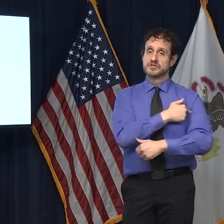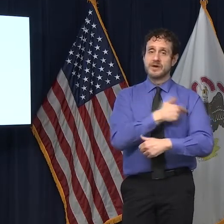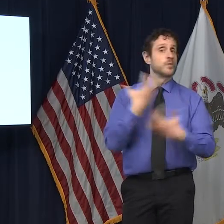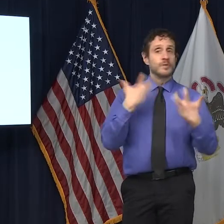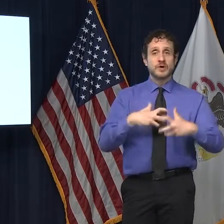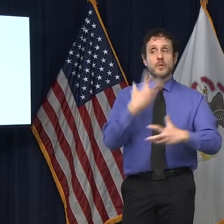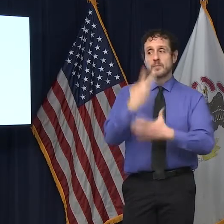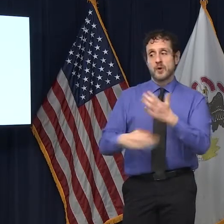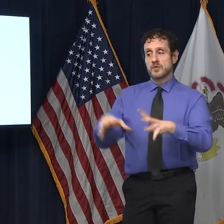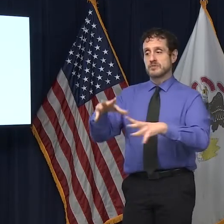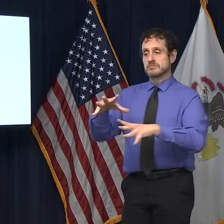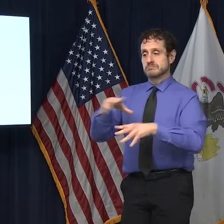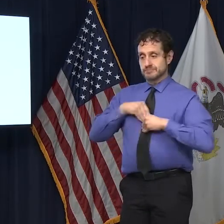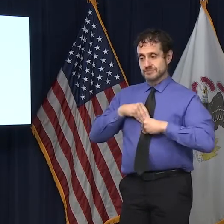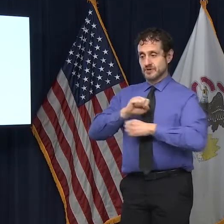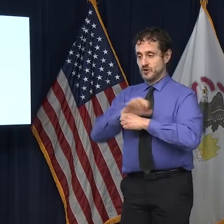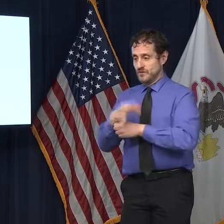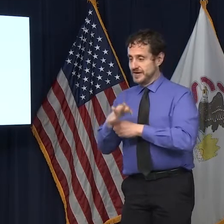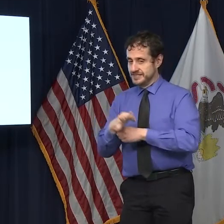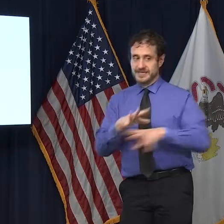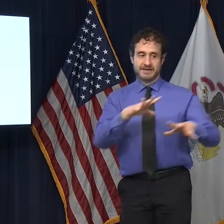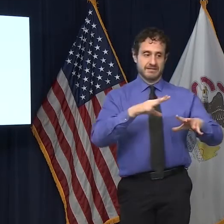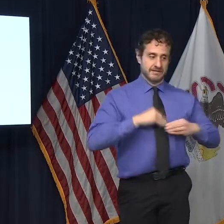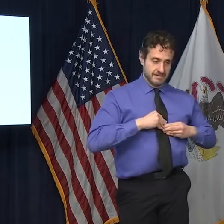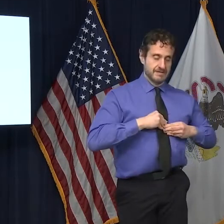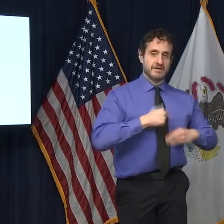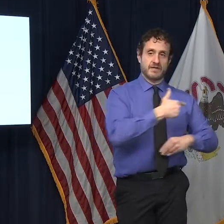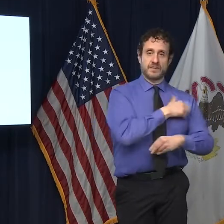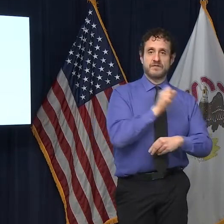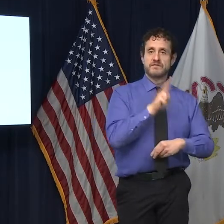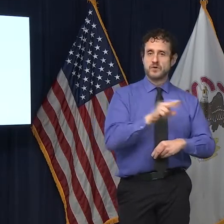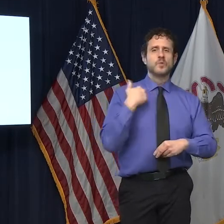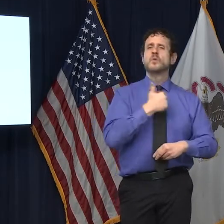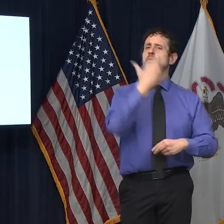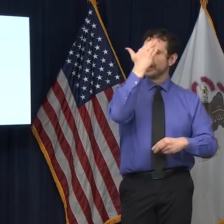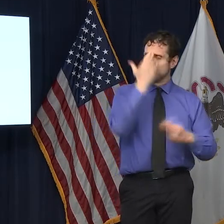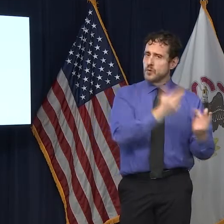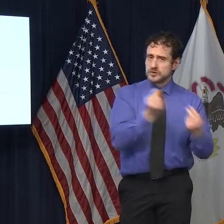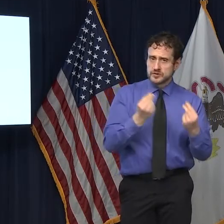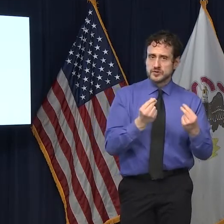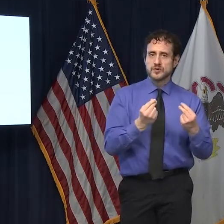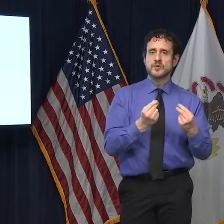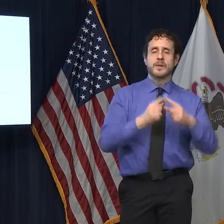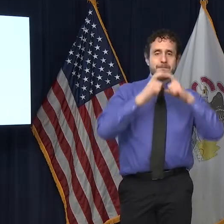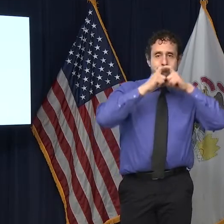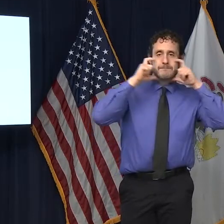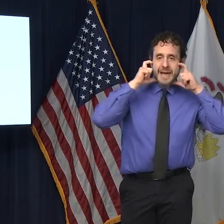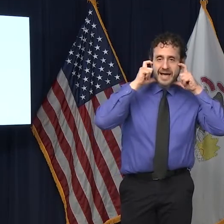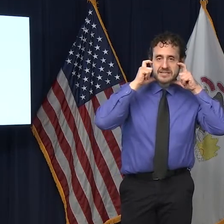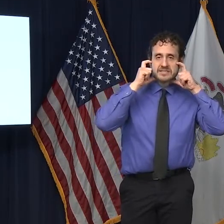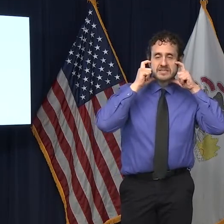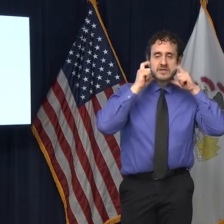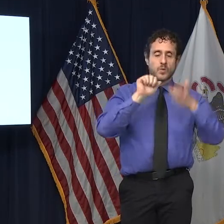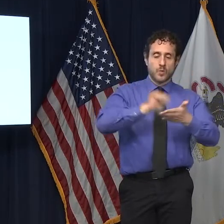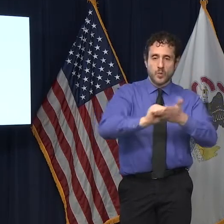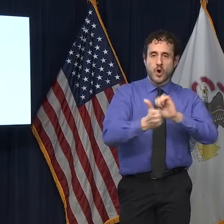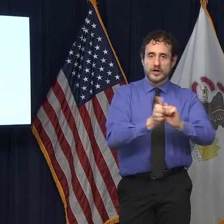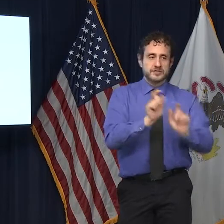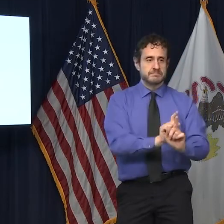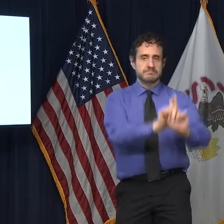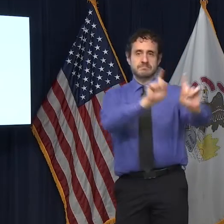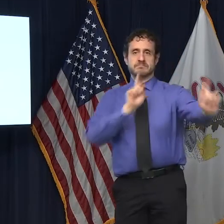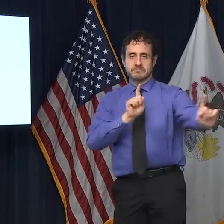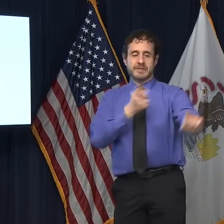what we need to do, so let's just do it. Let's mask up, wash up, back up, and sleeve up for our flu